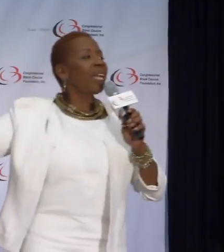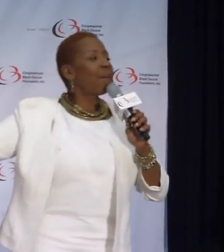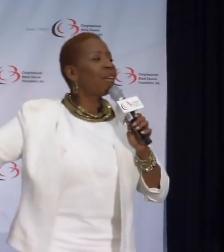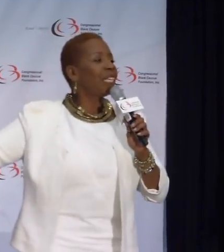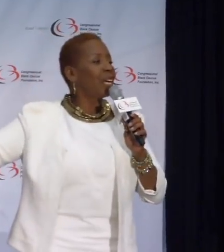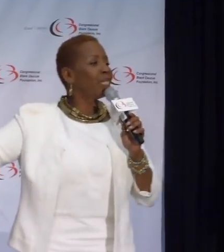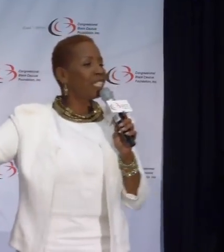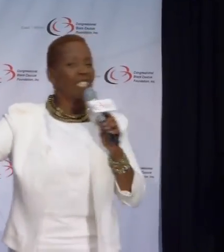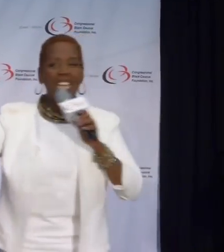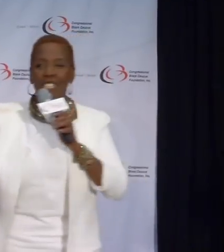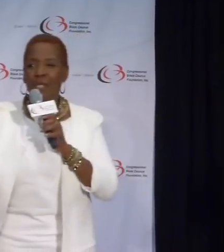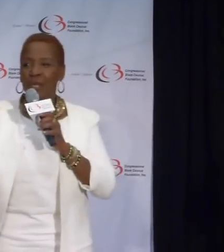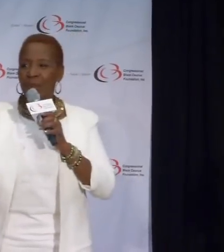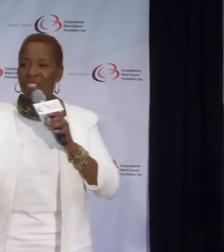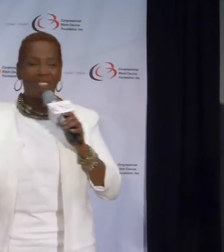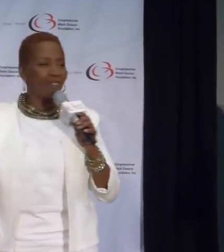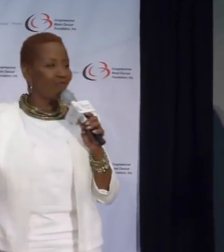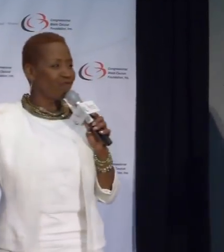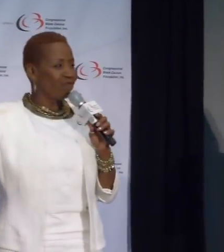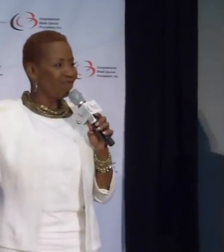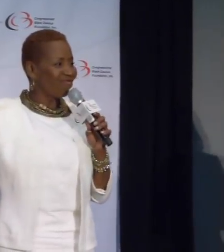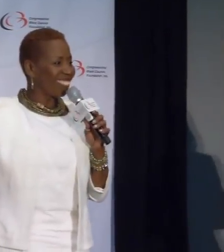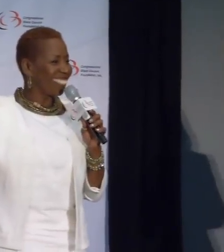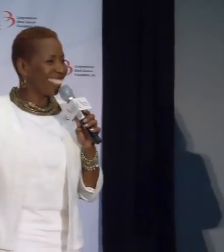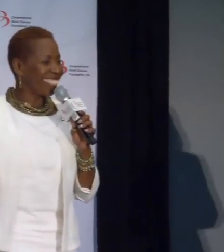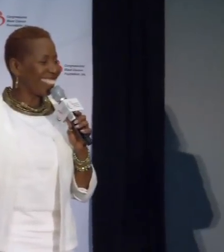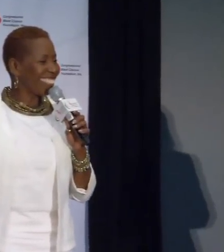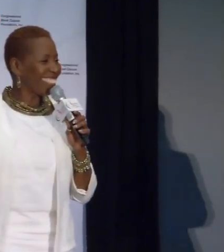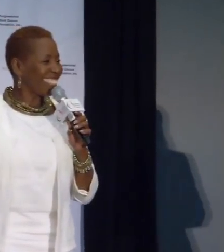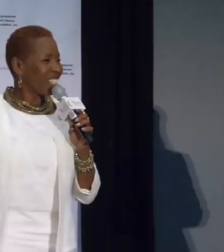Now here's what I want to know. Did you tell the truth?